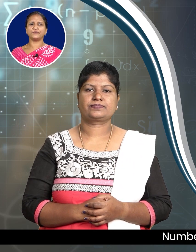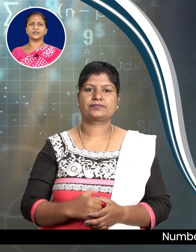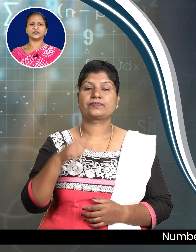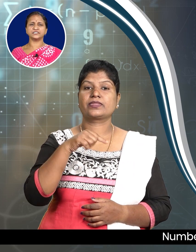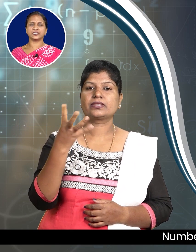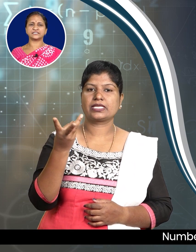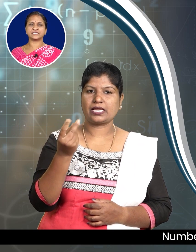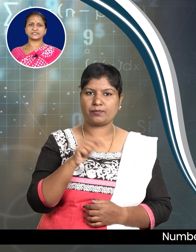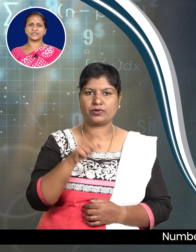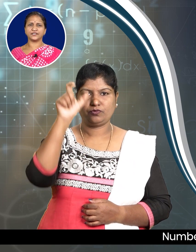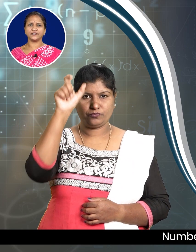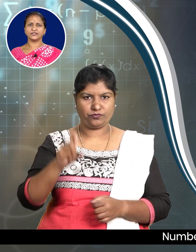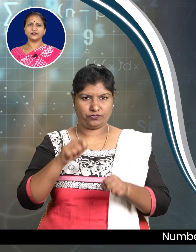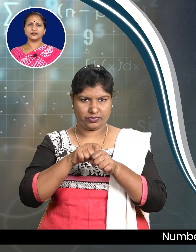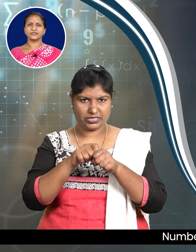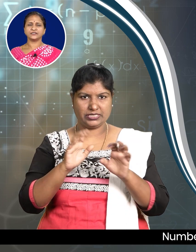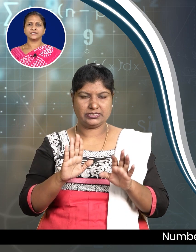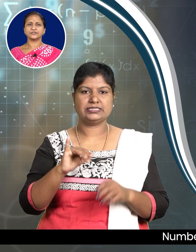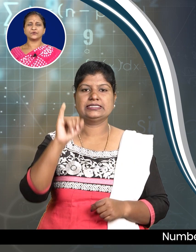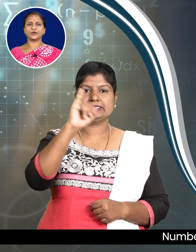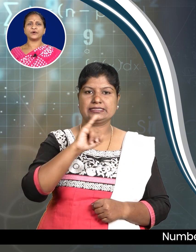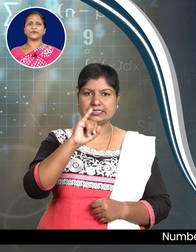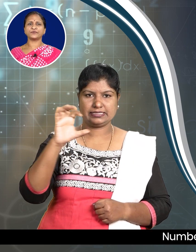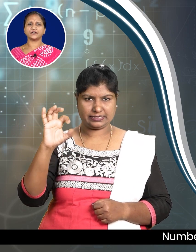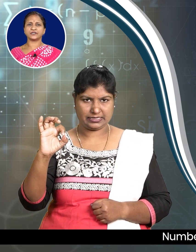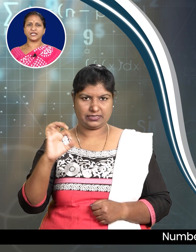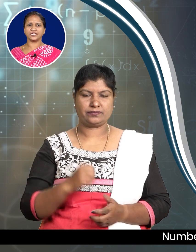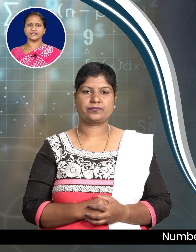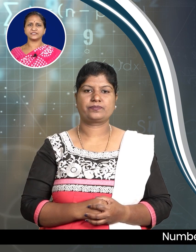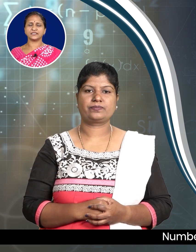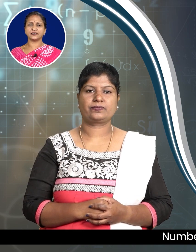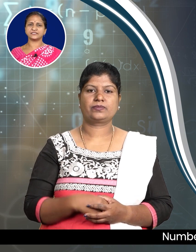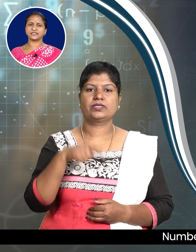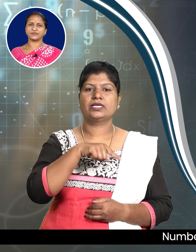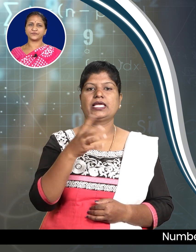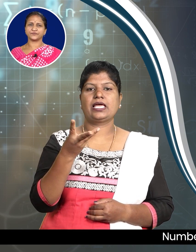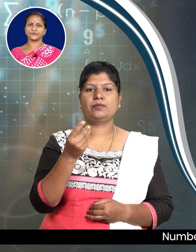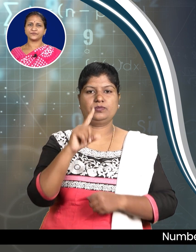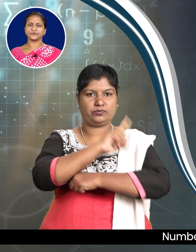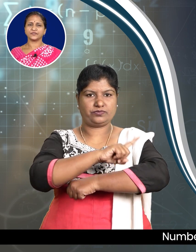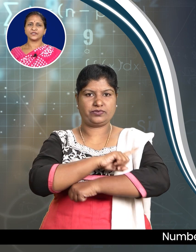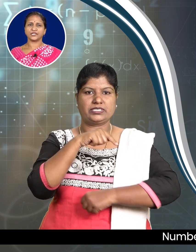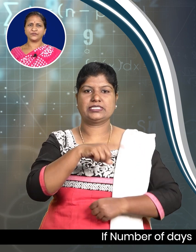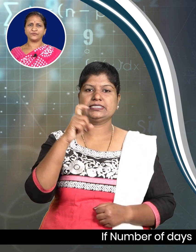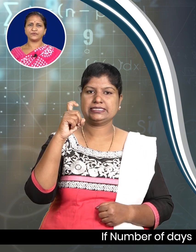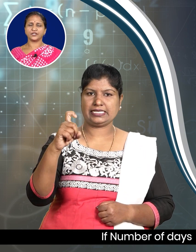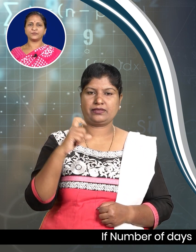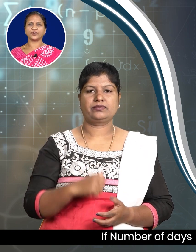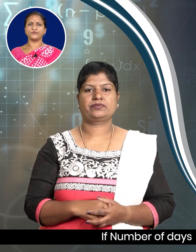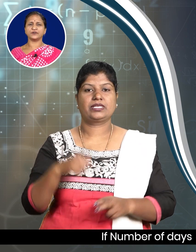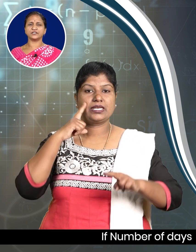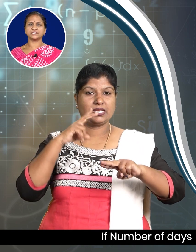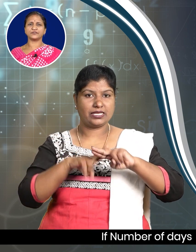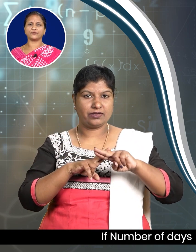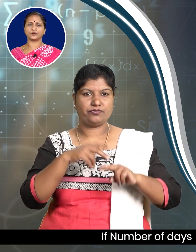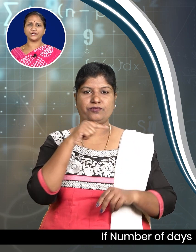Number of workers are 60, so number of days is 7. If number